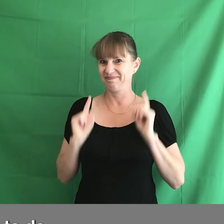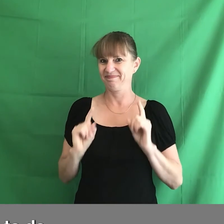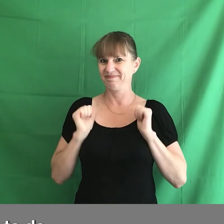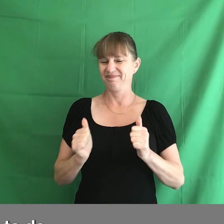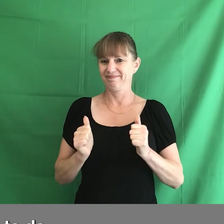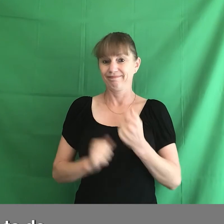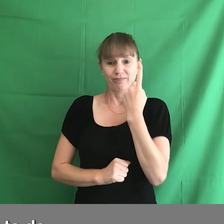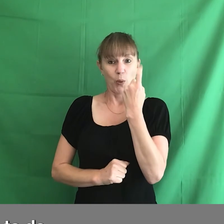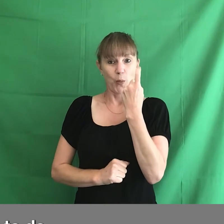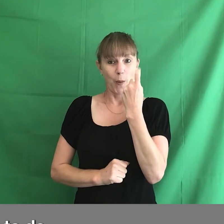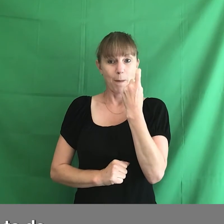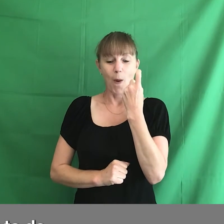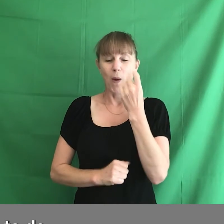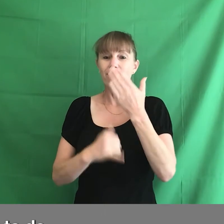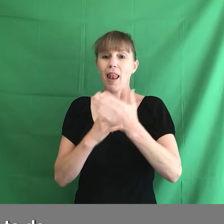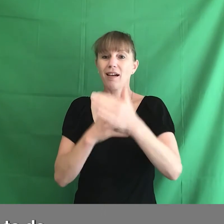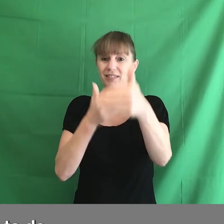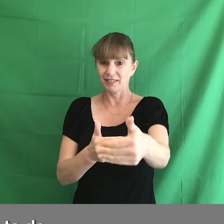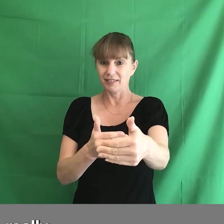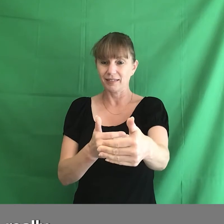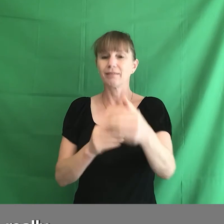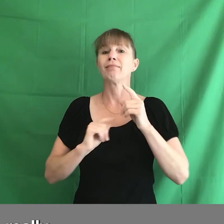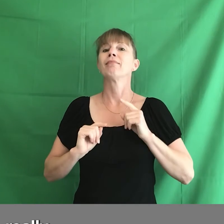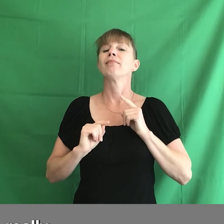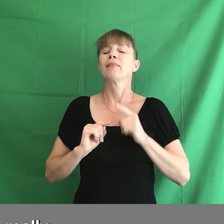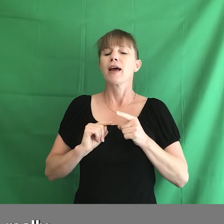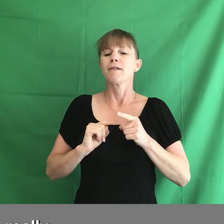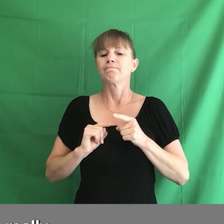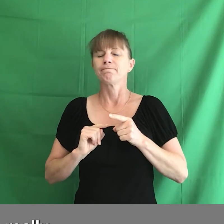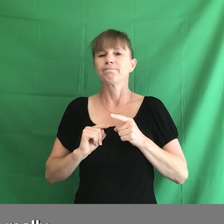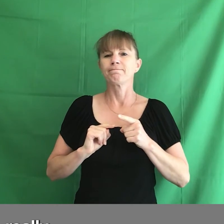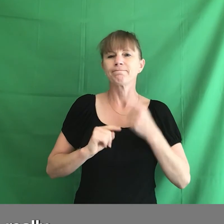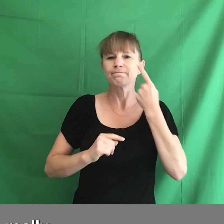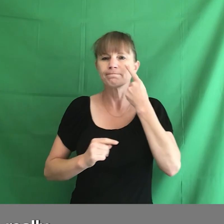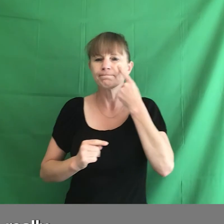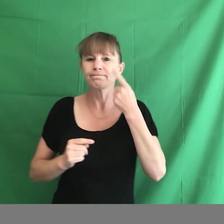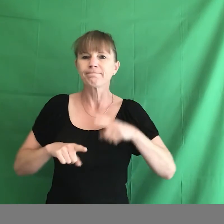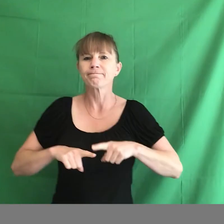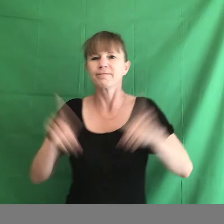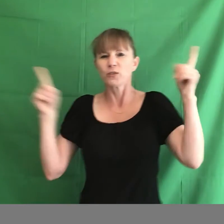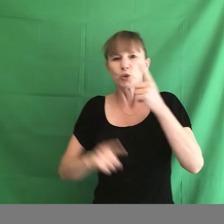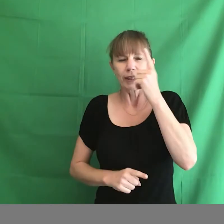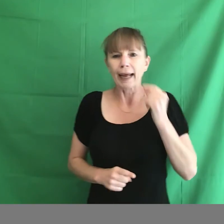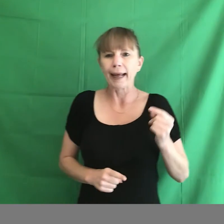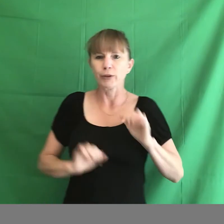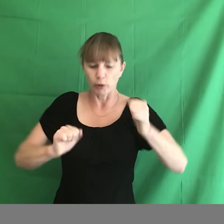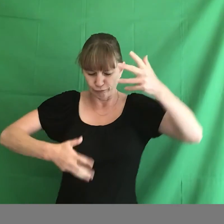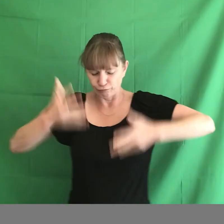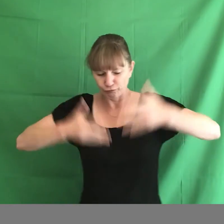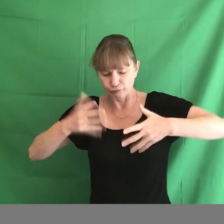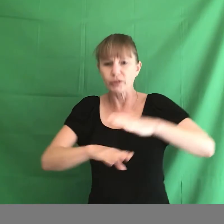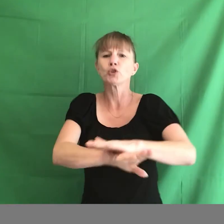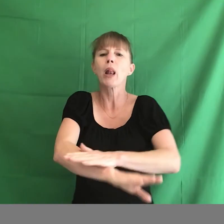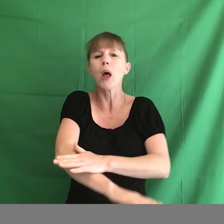Fab. We're going to do one more go at that last section, and I'd like you to really, really see how much of a difference you can get between the